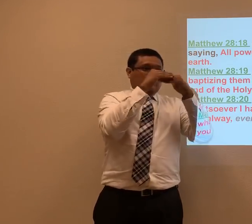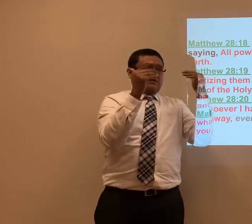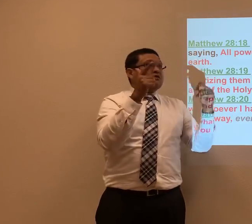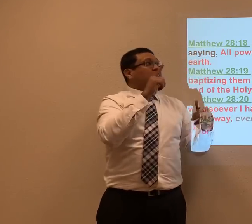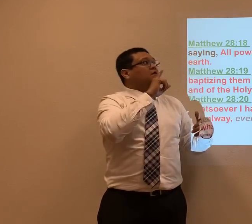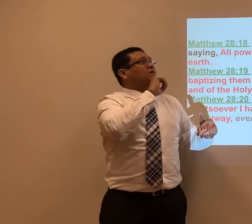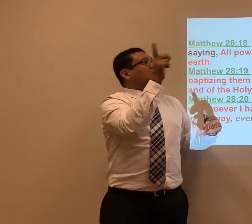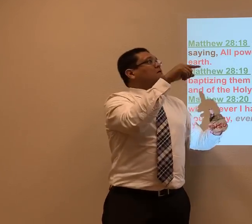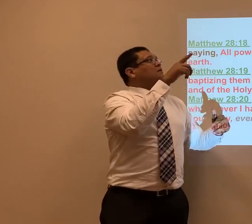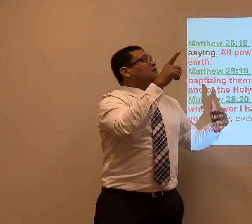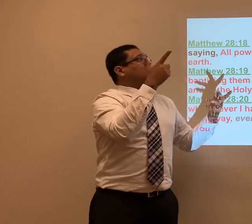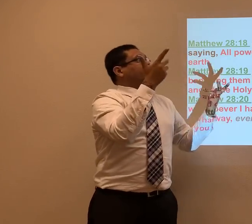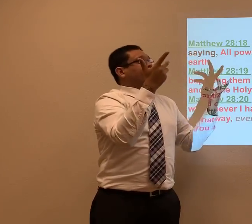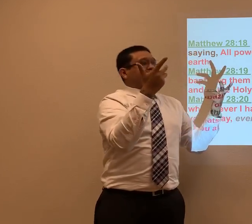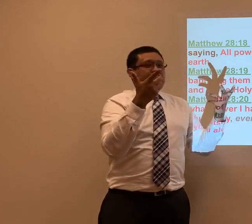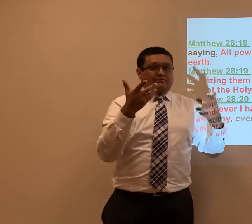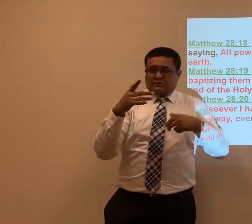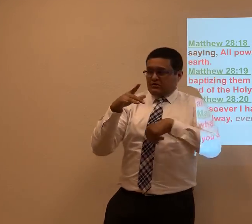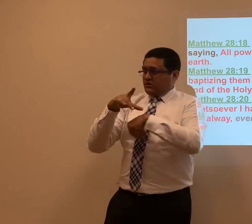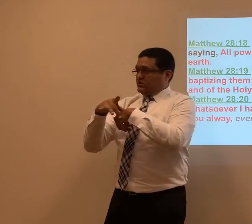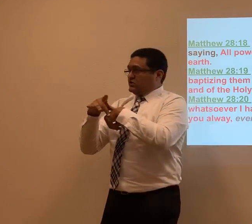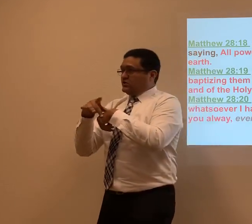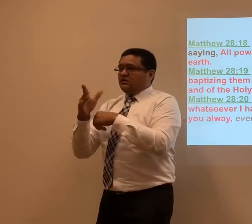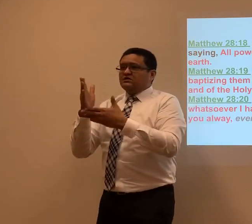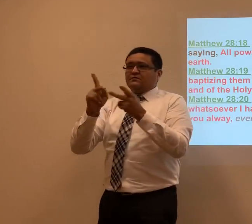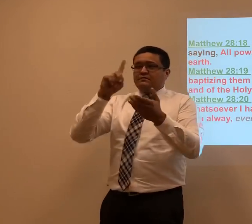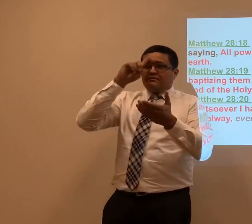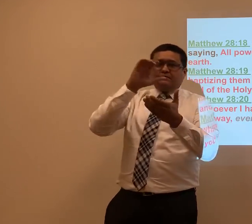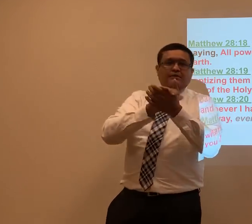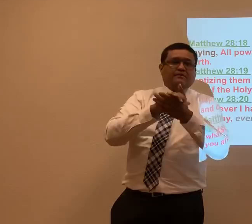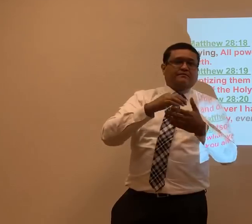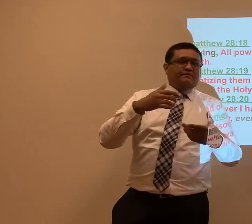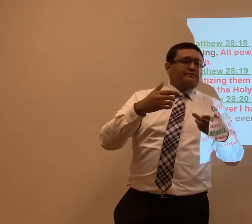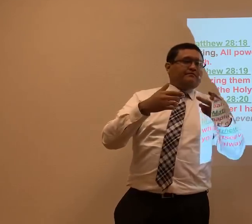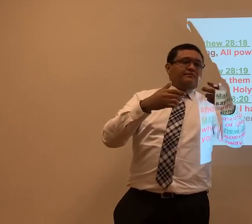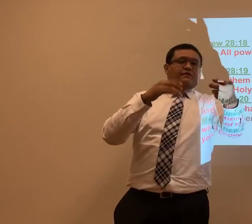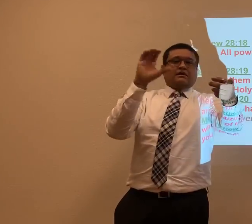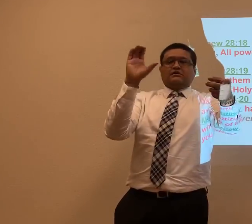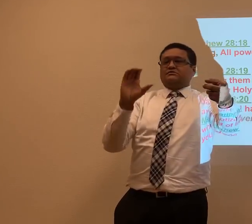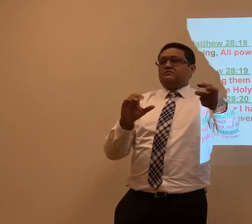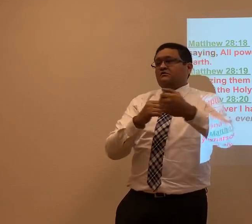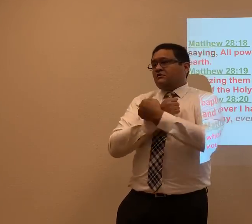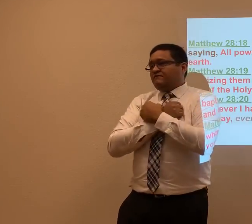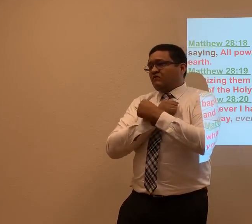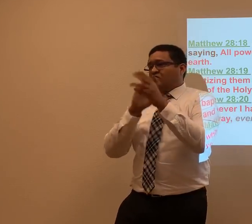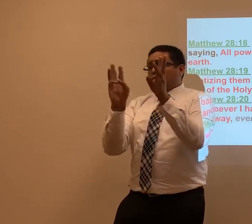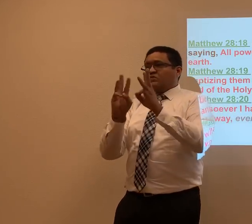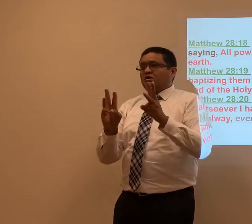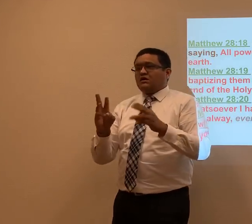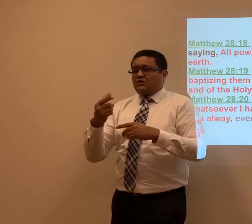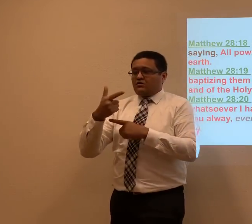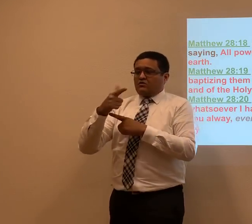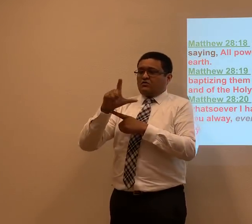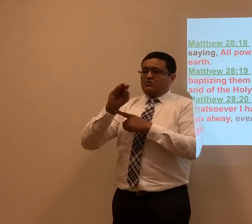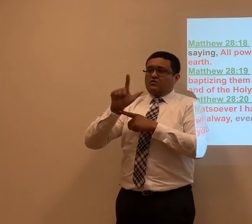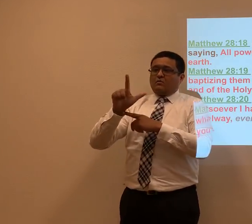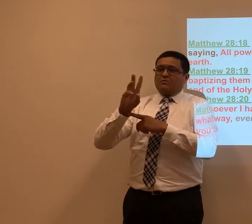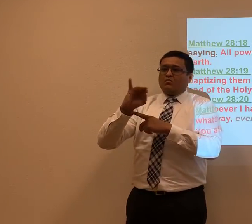So we don't have all power in heaven and earth. Some people believe that, like Casey loves the weather, and